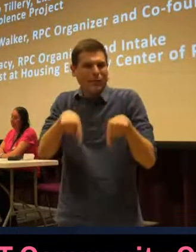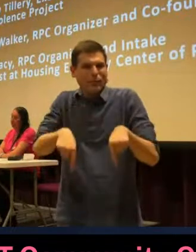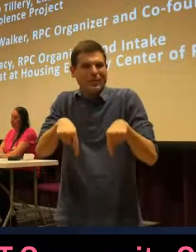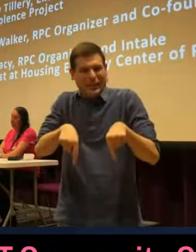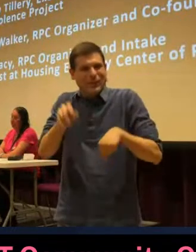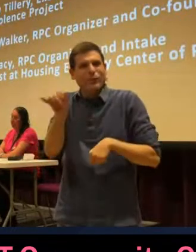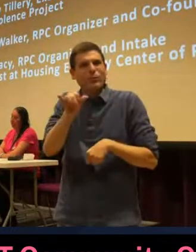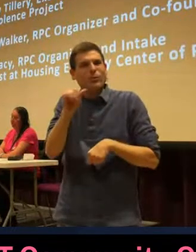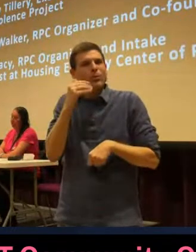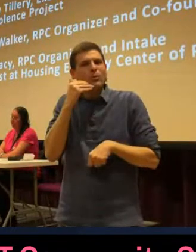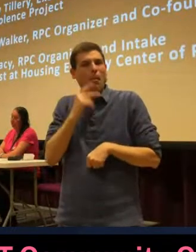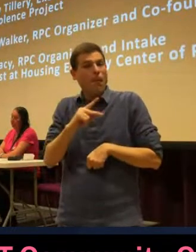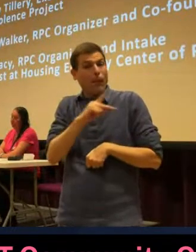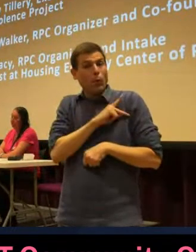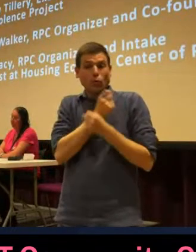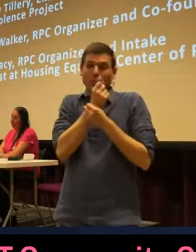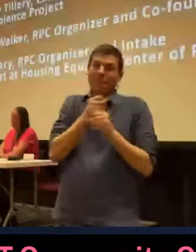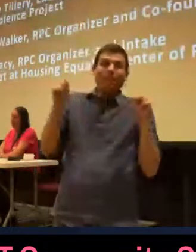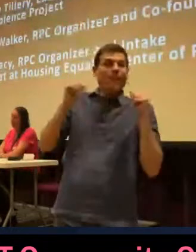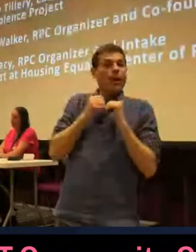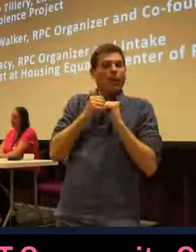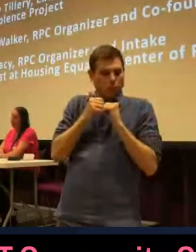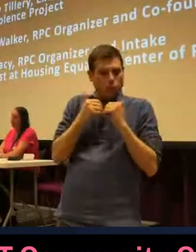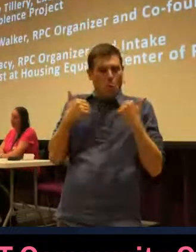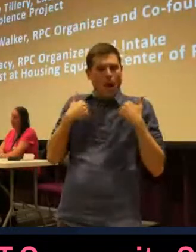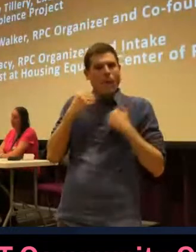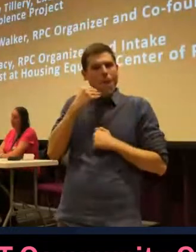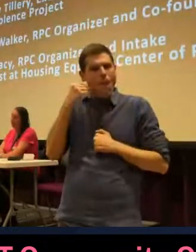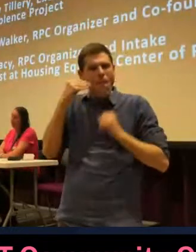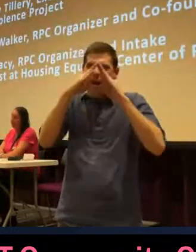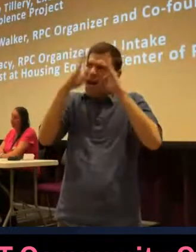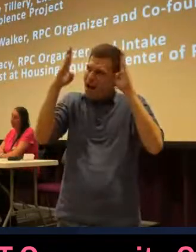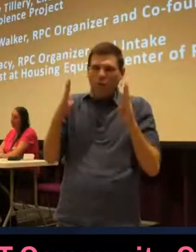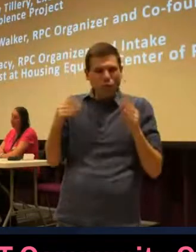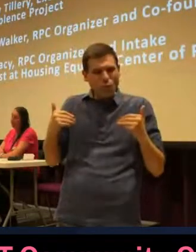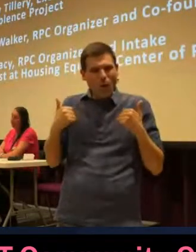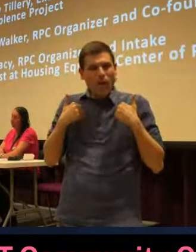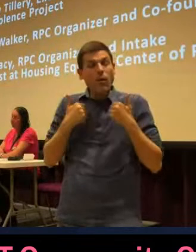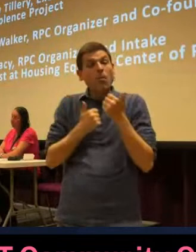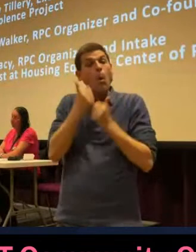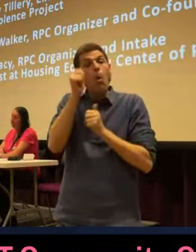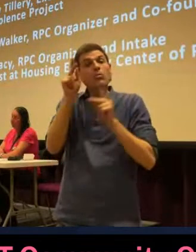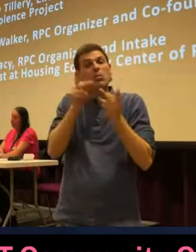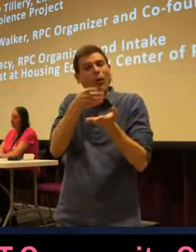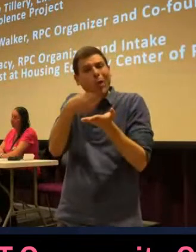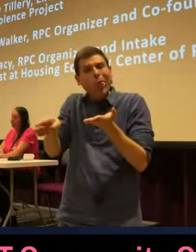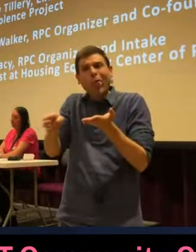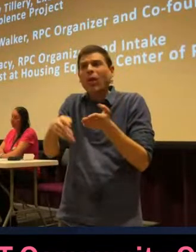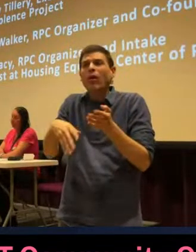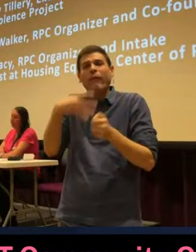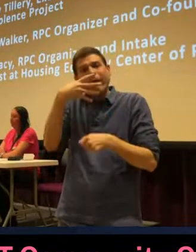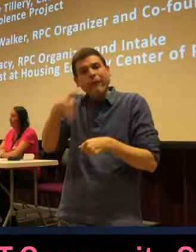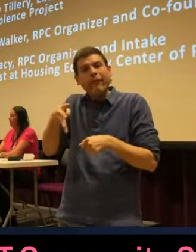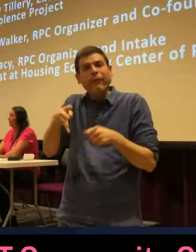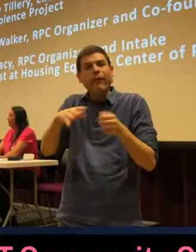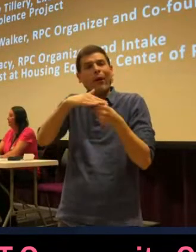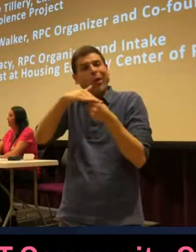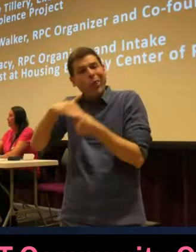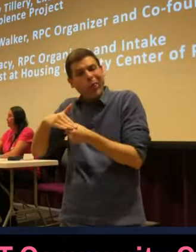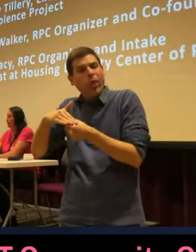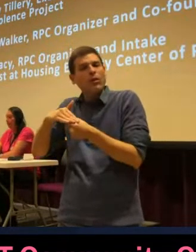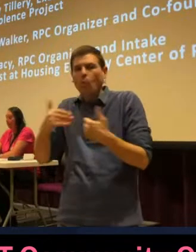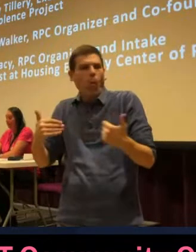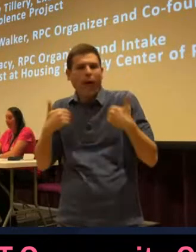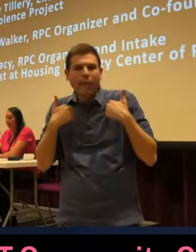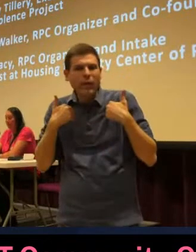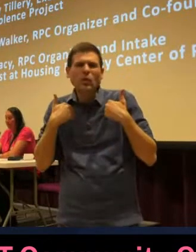personal safety, and it's a challenge, for most marginalized among our LGBTQIA2+ communities. So